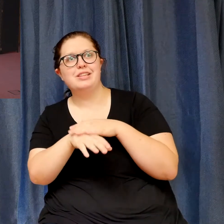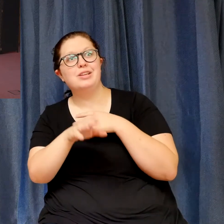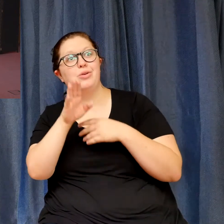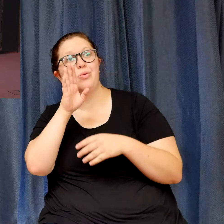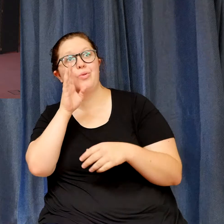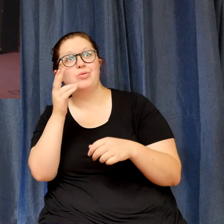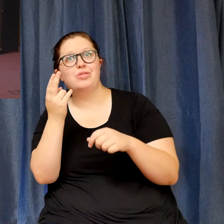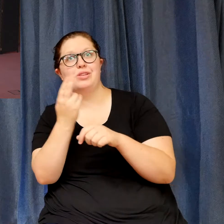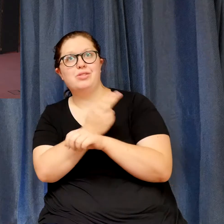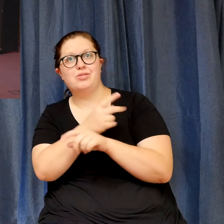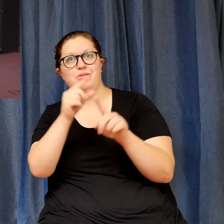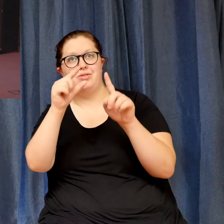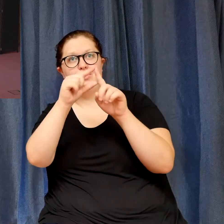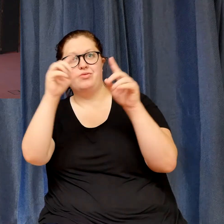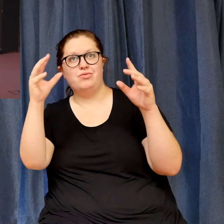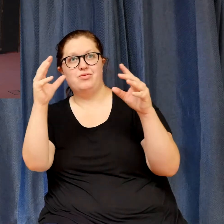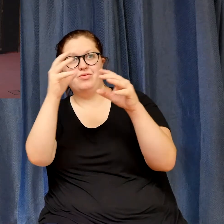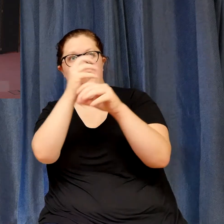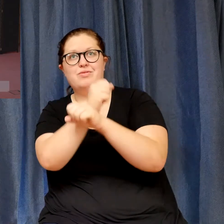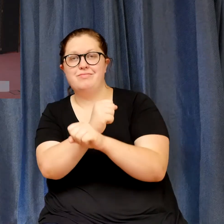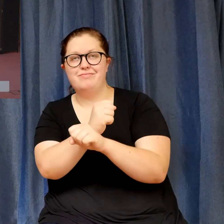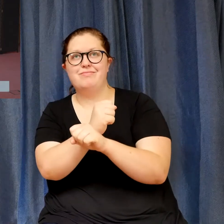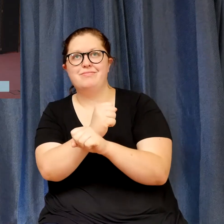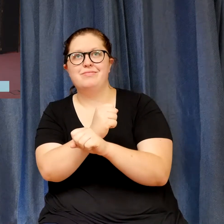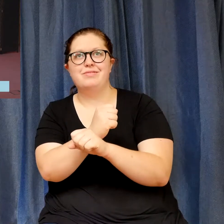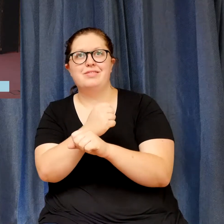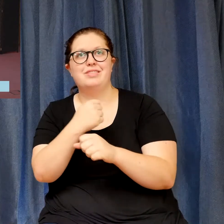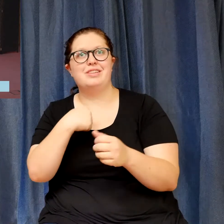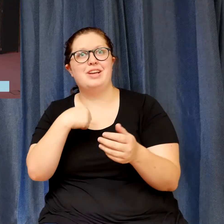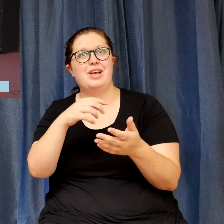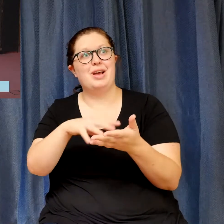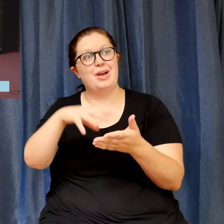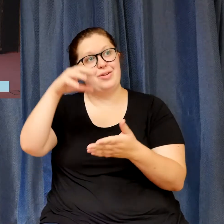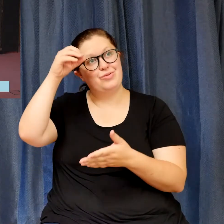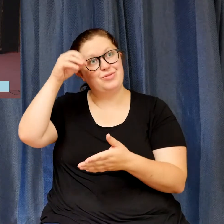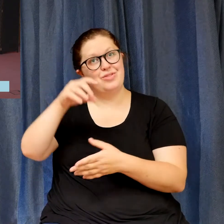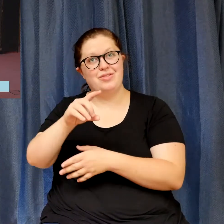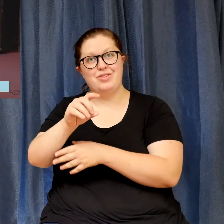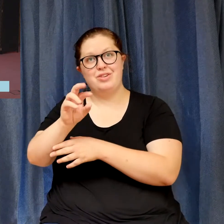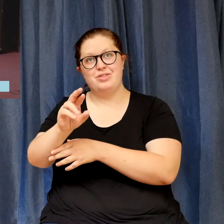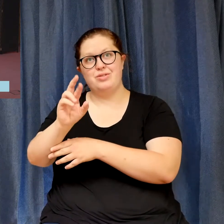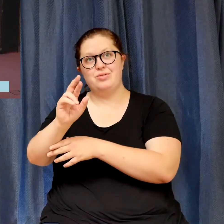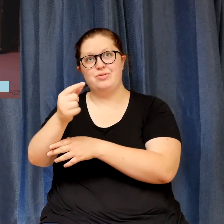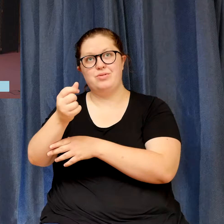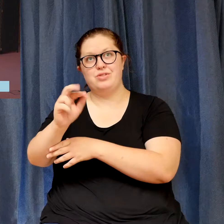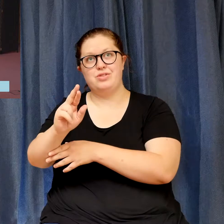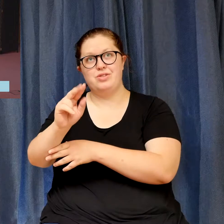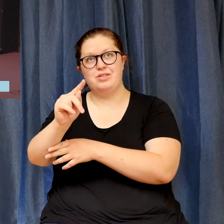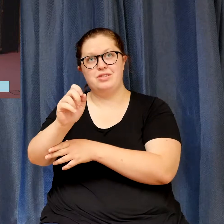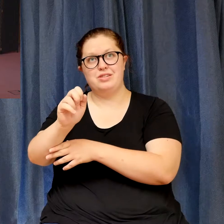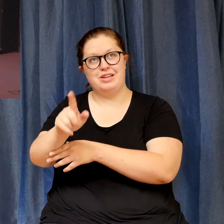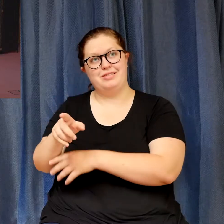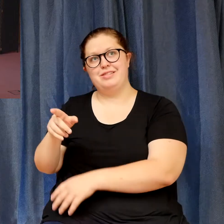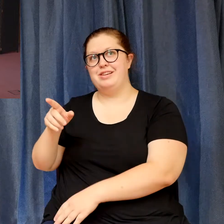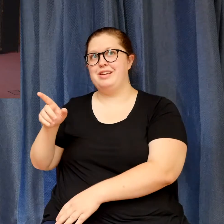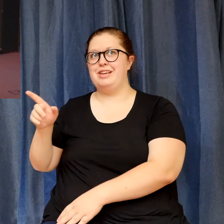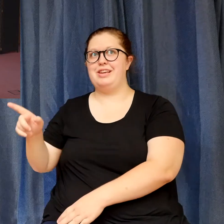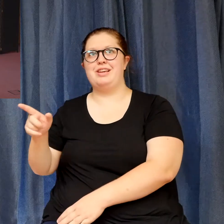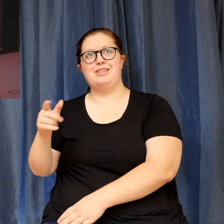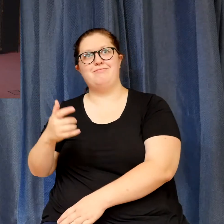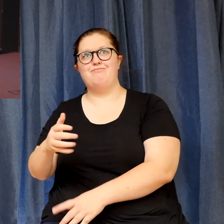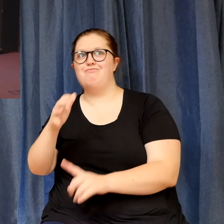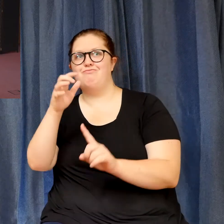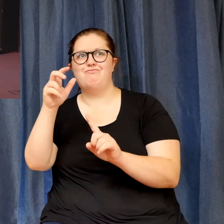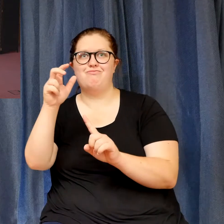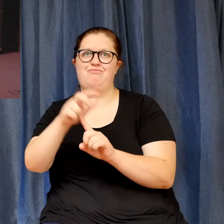an acronym today to outline this talk, because I am a student of Dr. Roger Thiel, who is the dean of